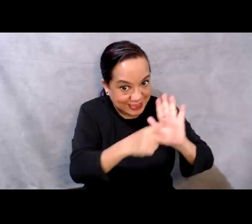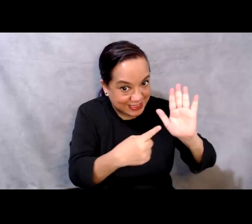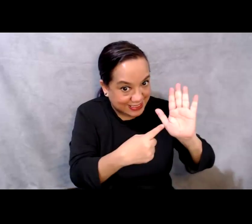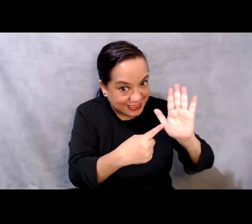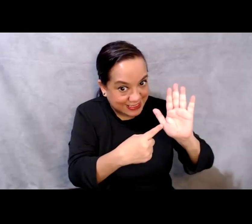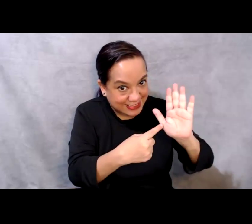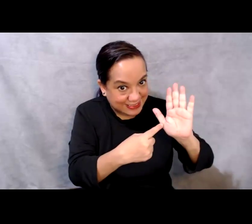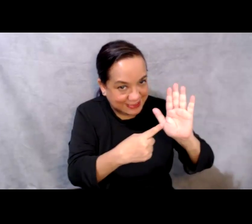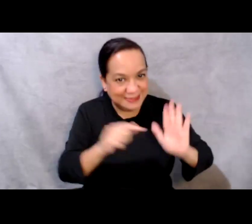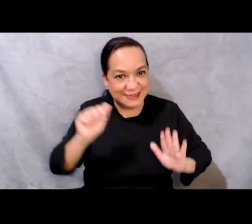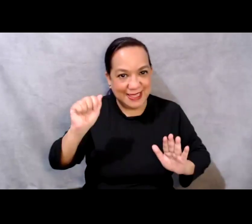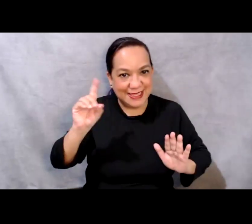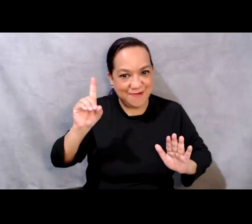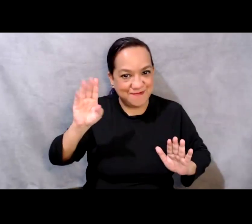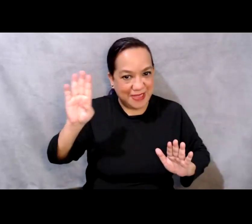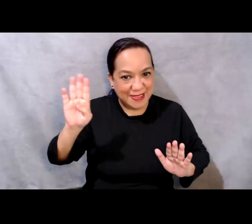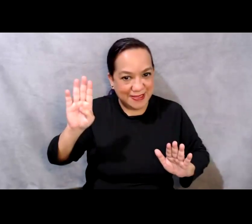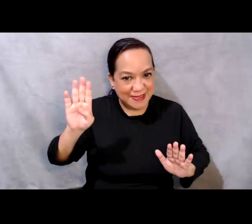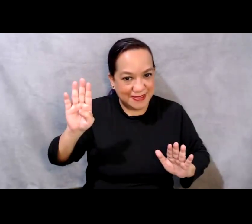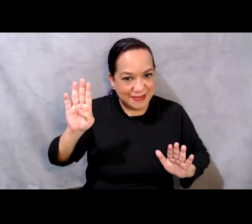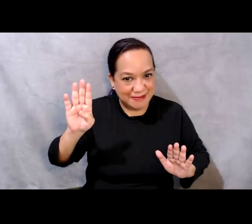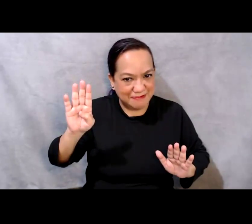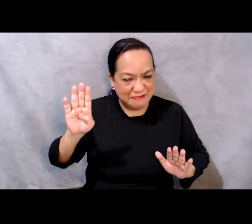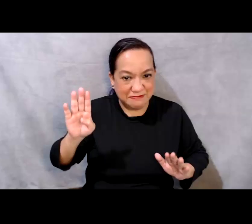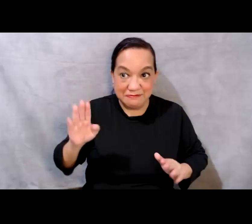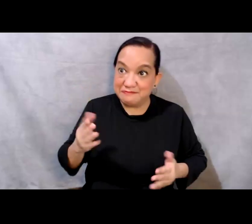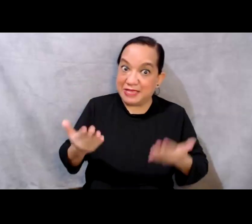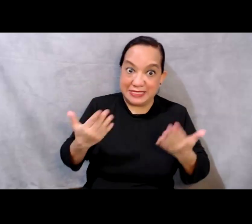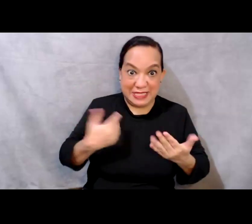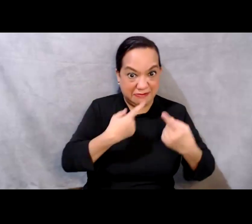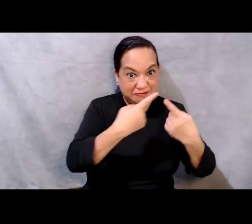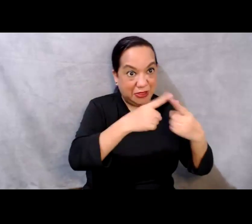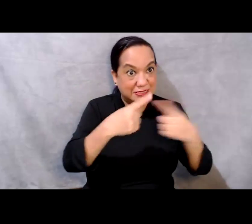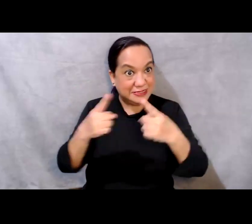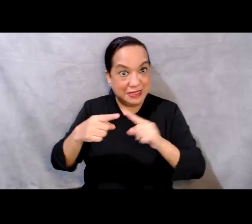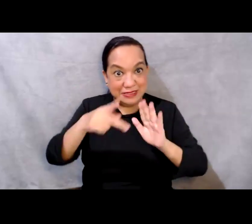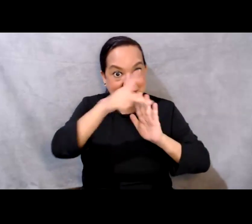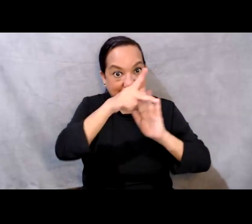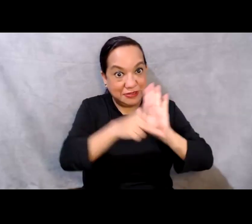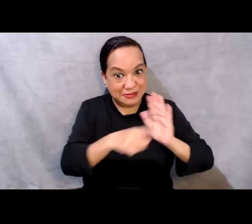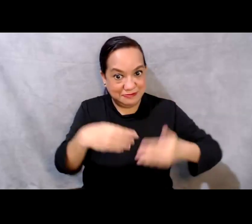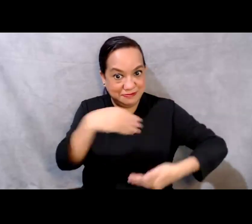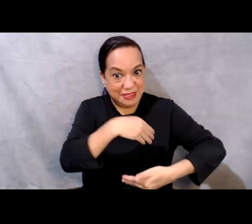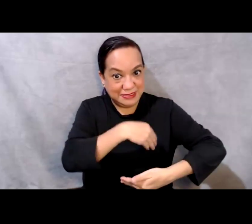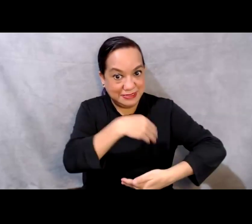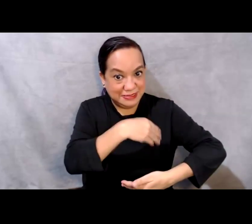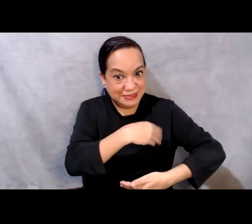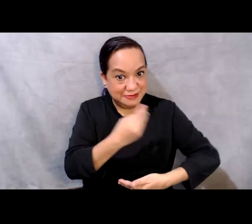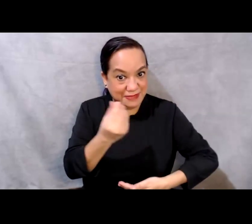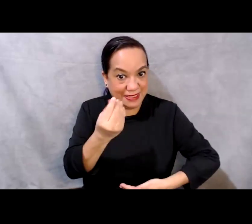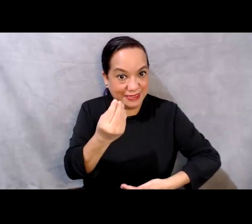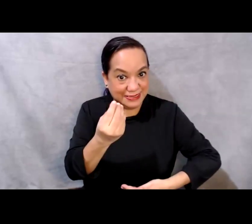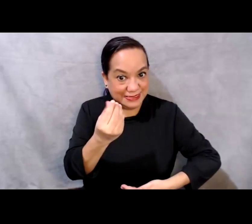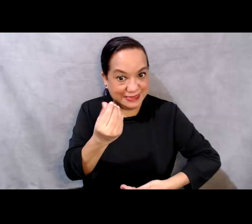think 90% of them have time limits on dispute resolution. We have no time limits. So